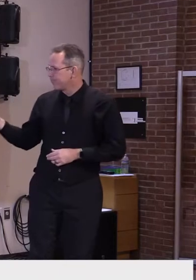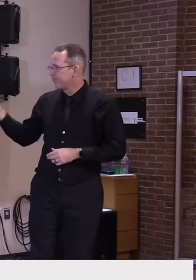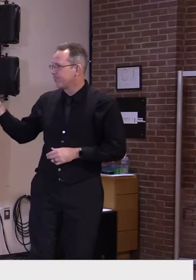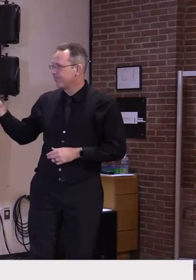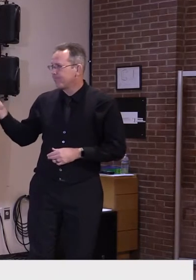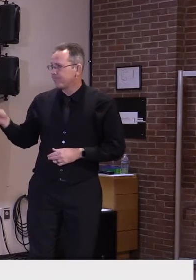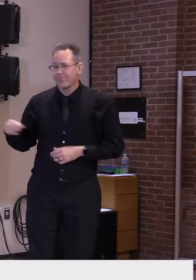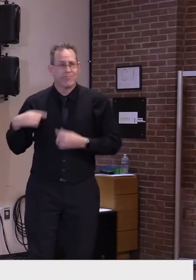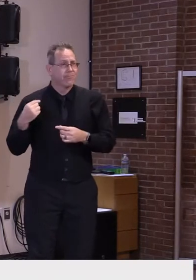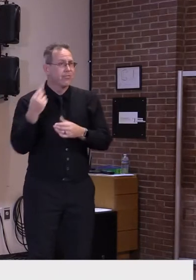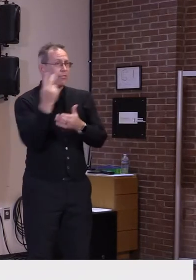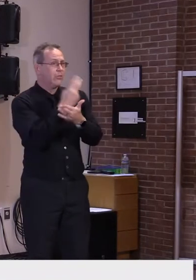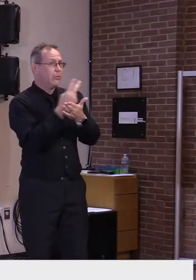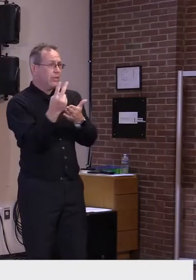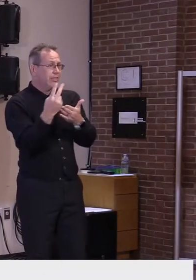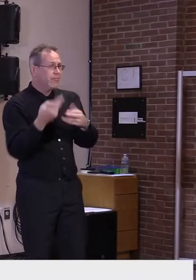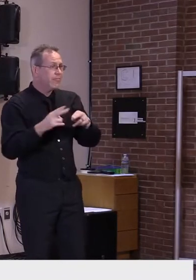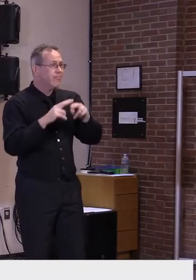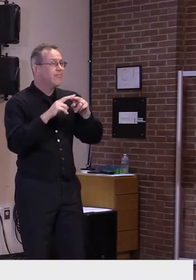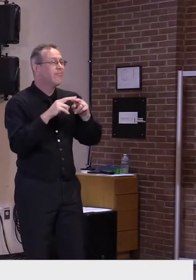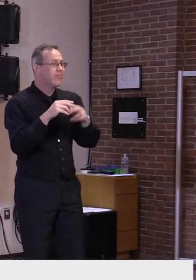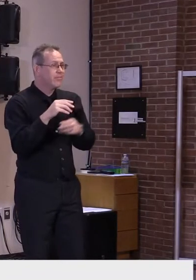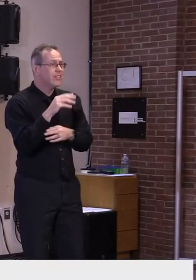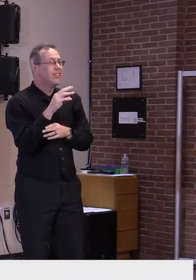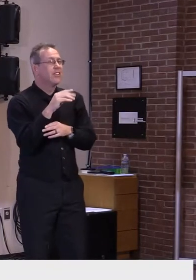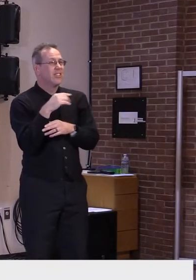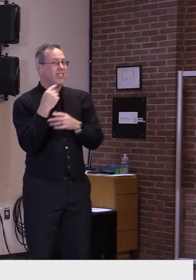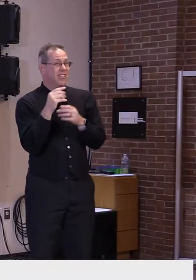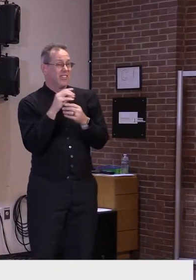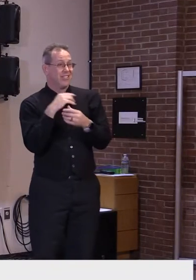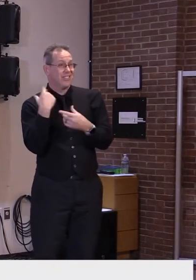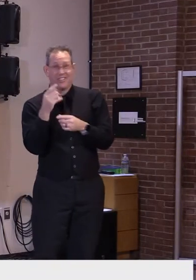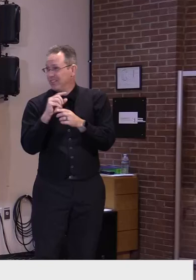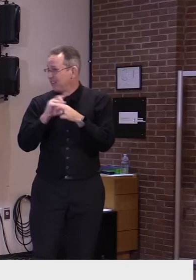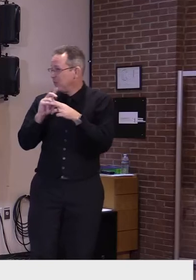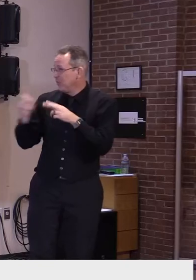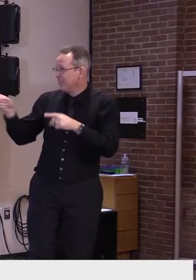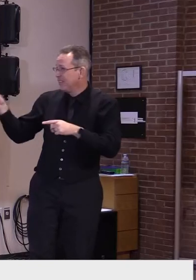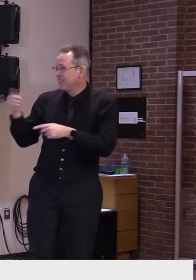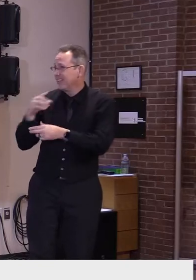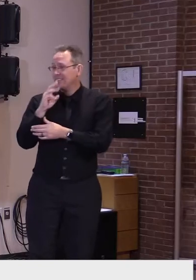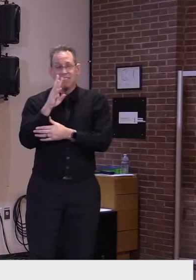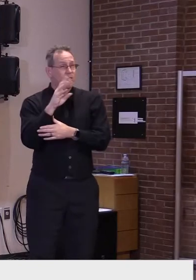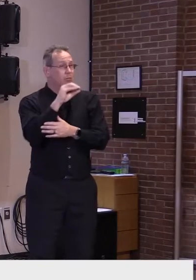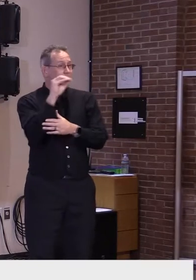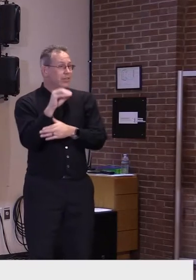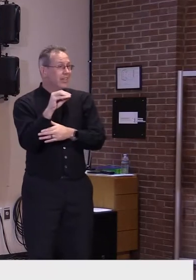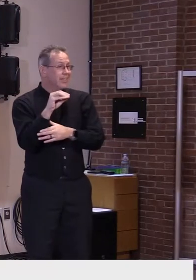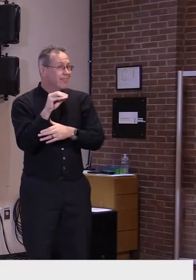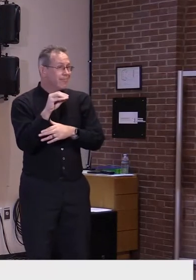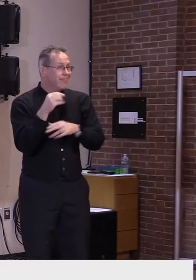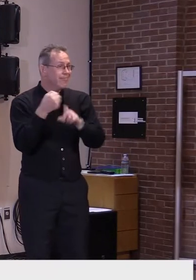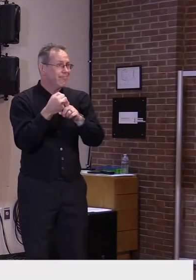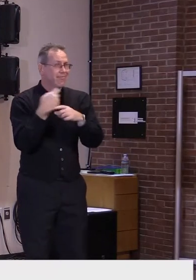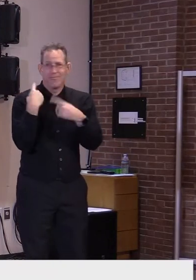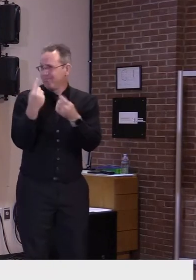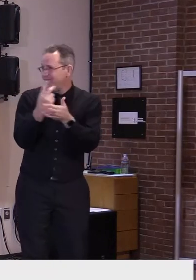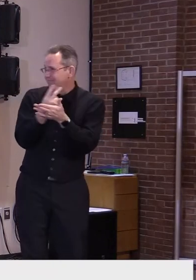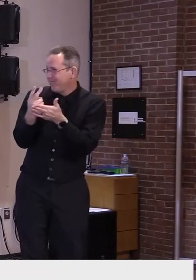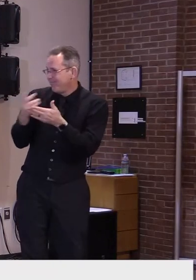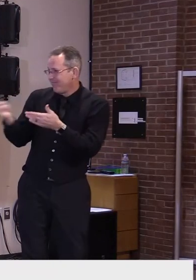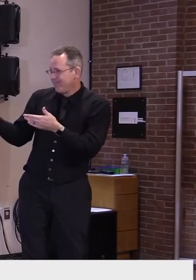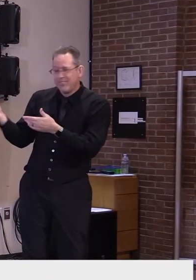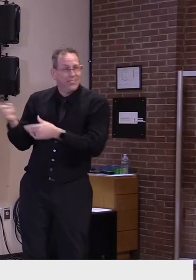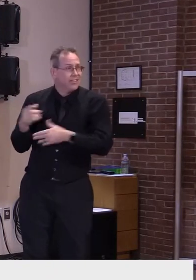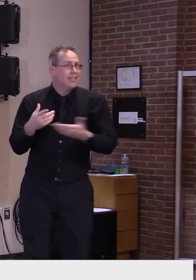You'll see that that increased our rate by about 16%. That is a difference from last week in terms of the steepness of that increase. Last